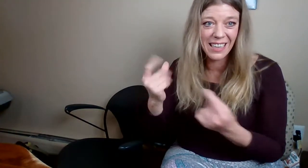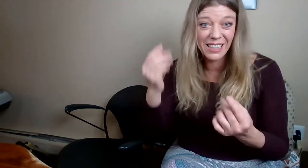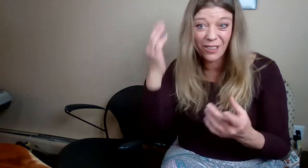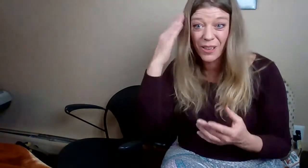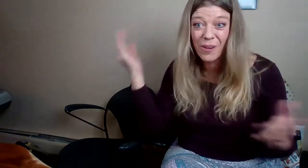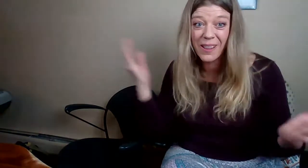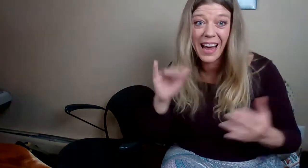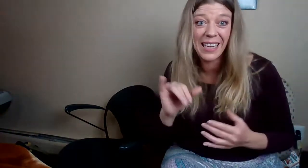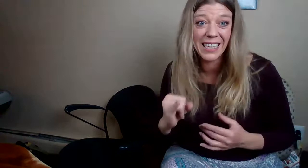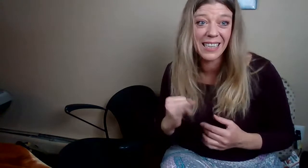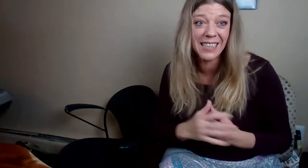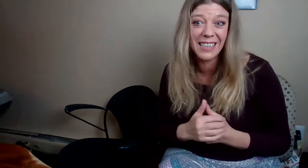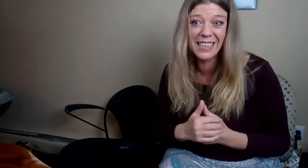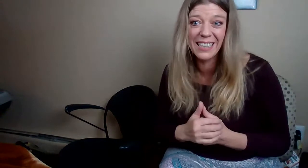Do you know what that is?